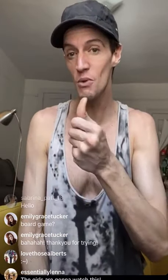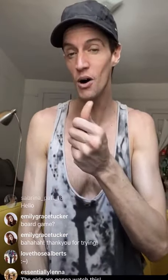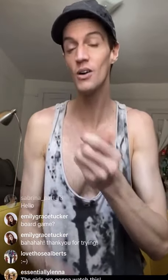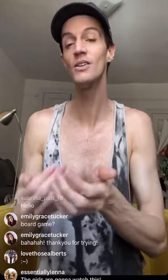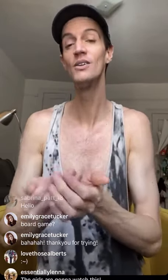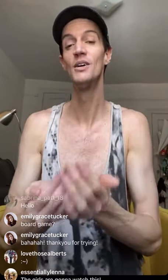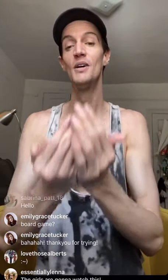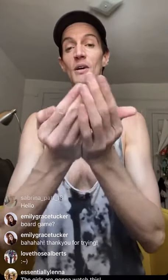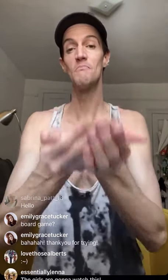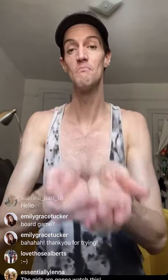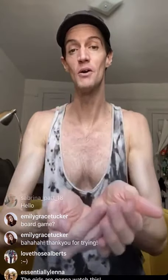Small boat.